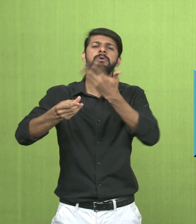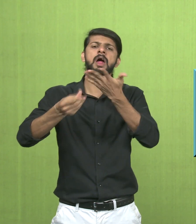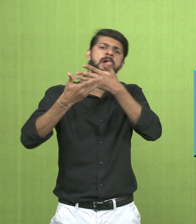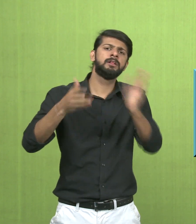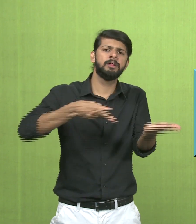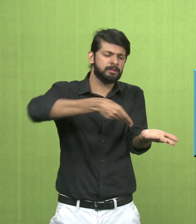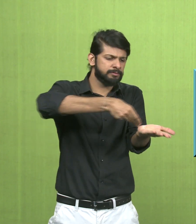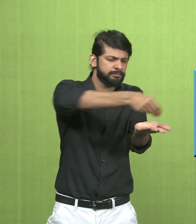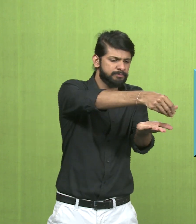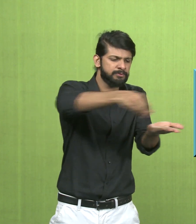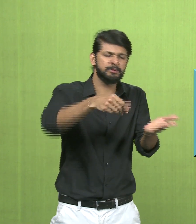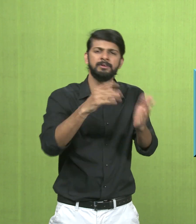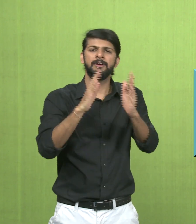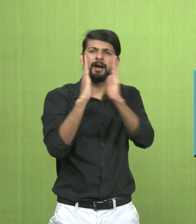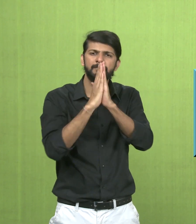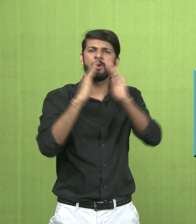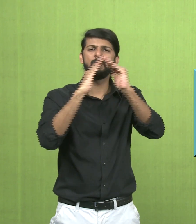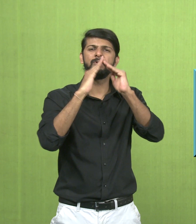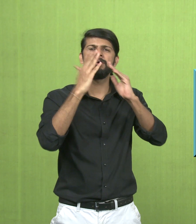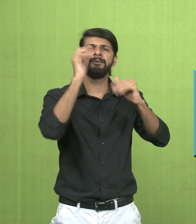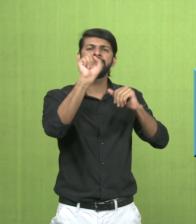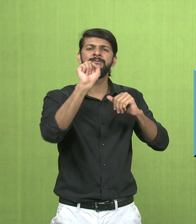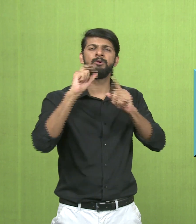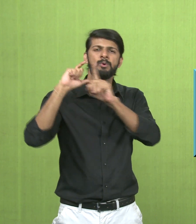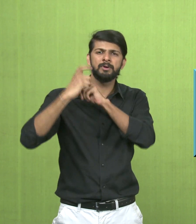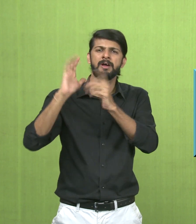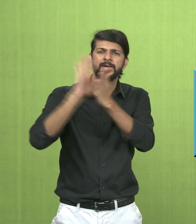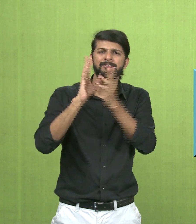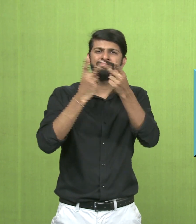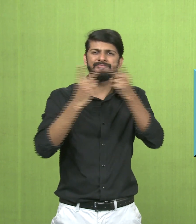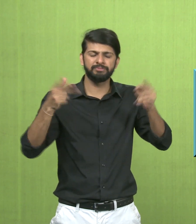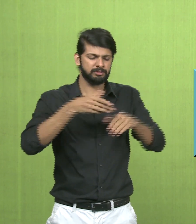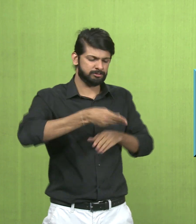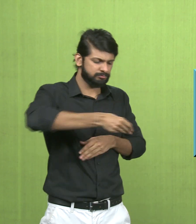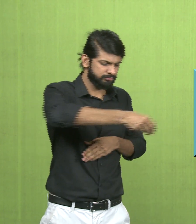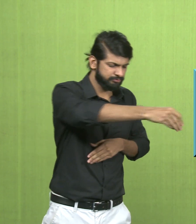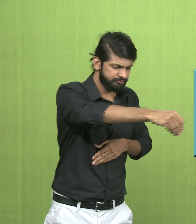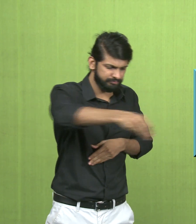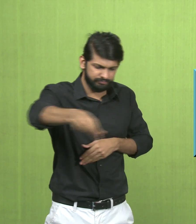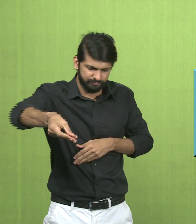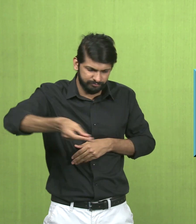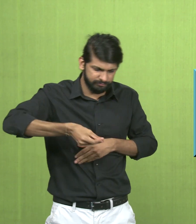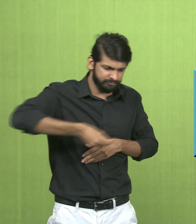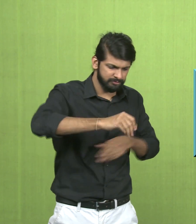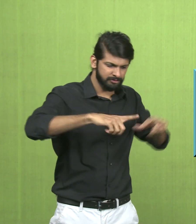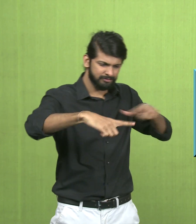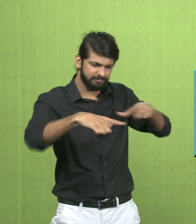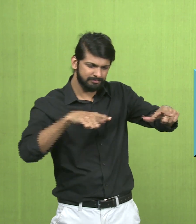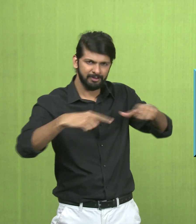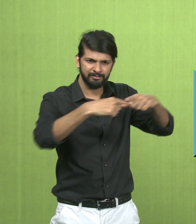the kind of a mineral which is used to get the powder, and that powder is used